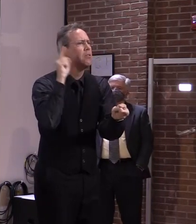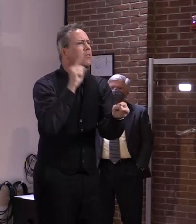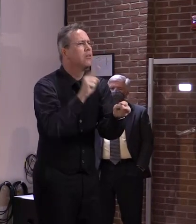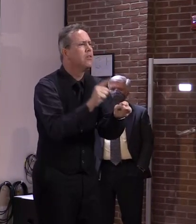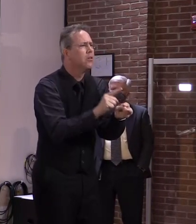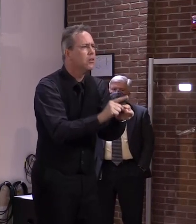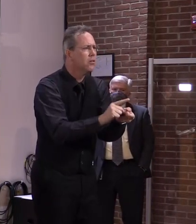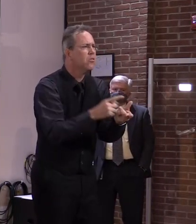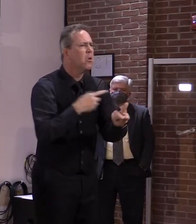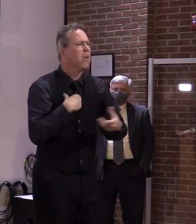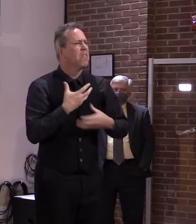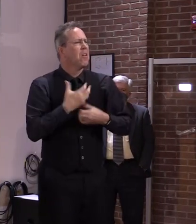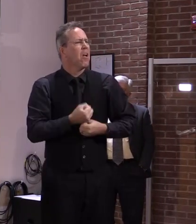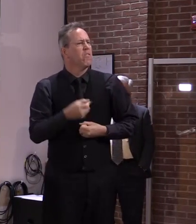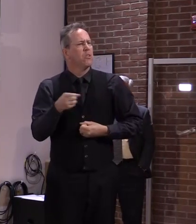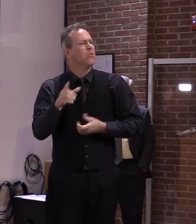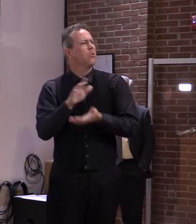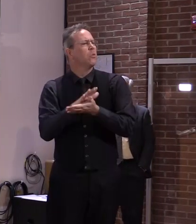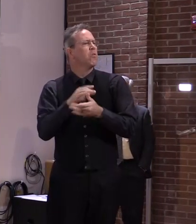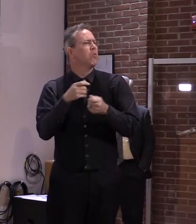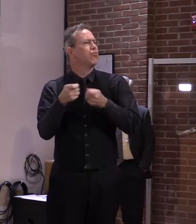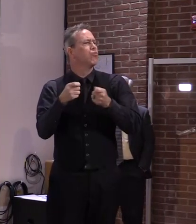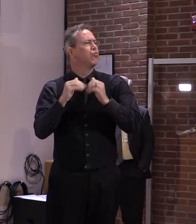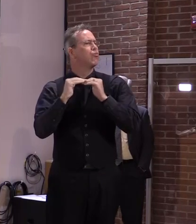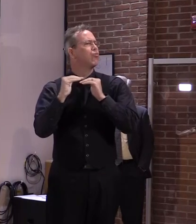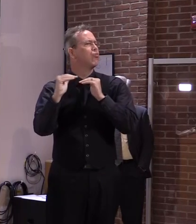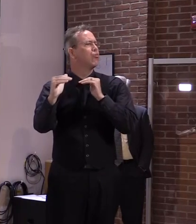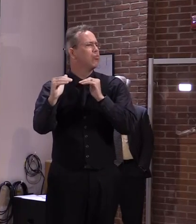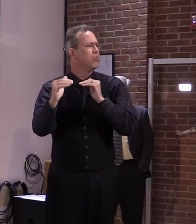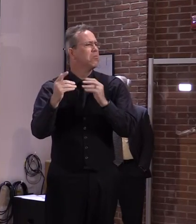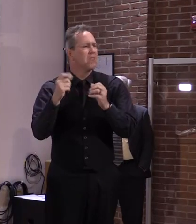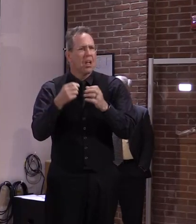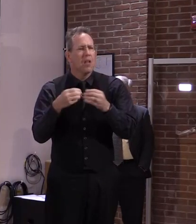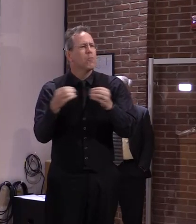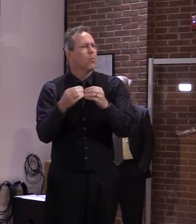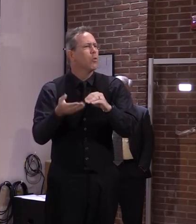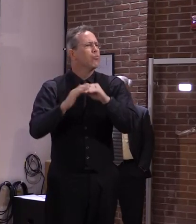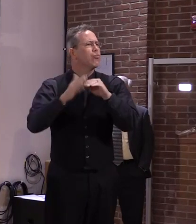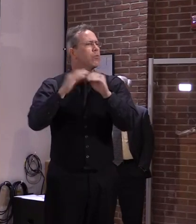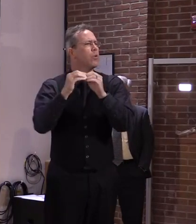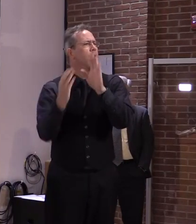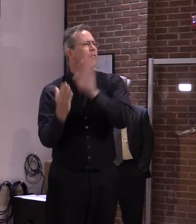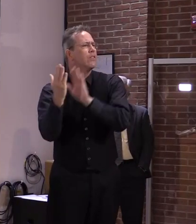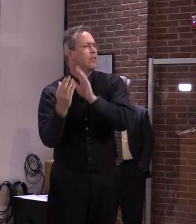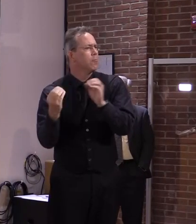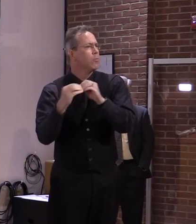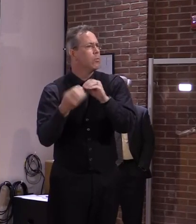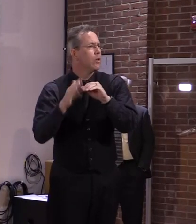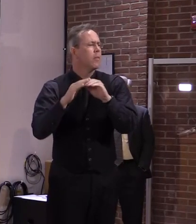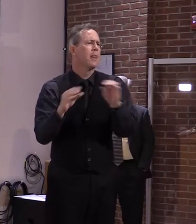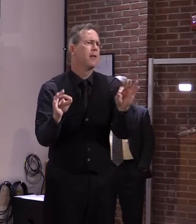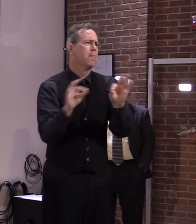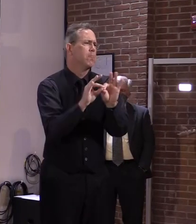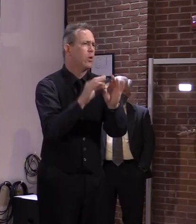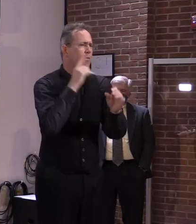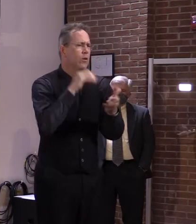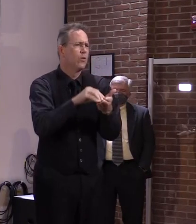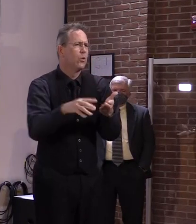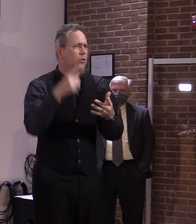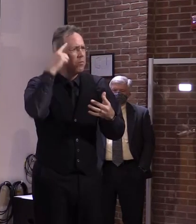able to offer expanded learning for in-person, which is essential to begin the recovery work in education.